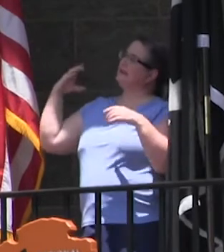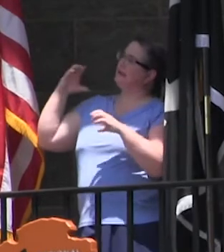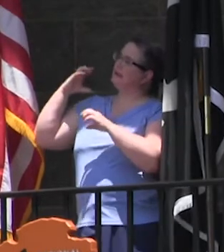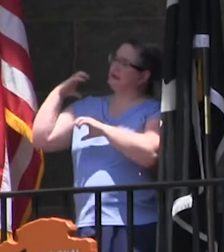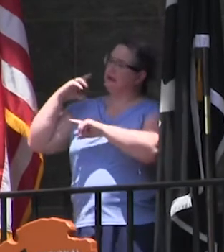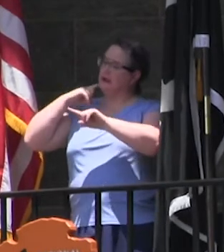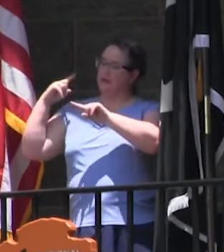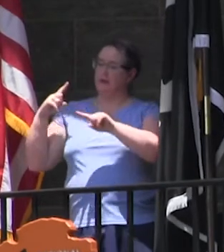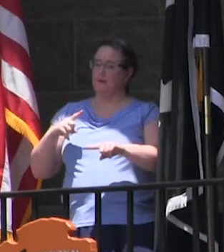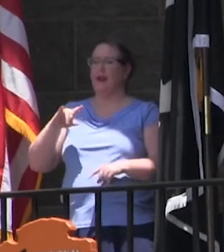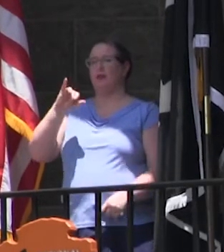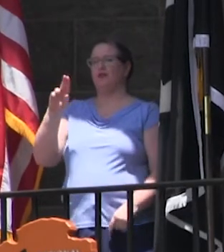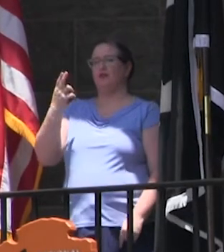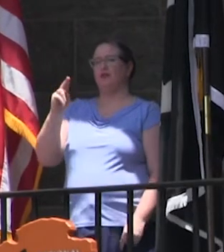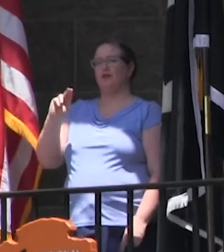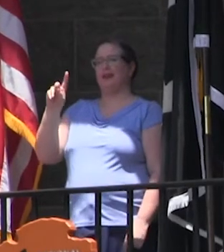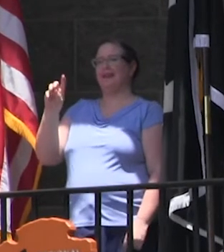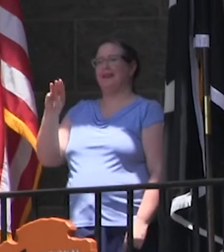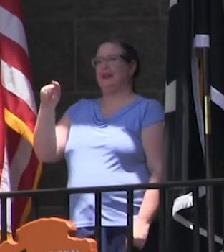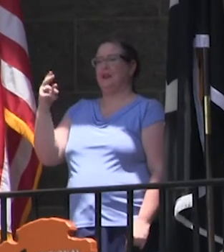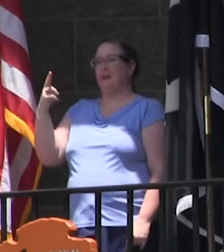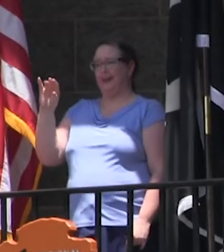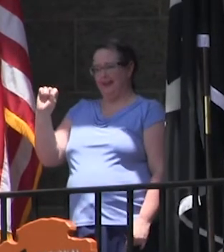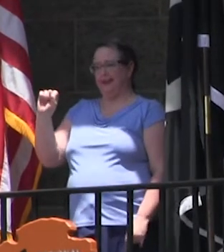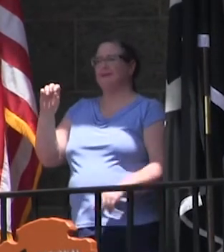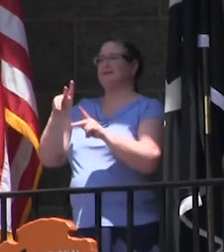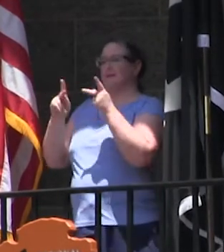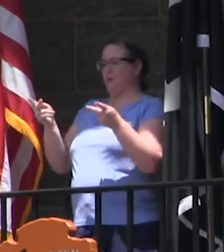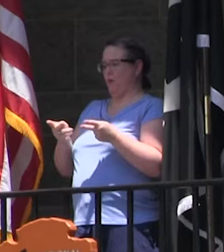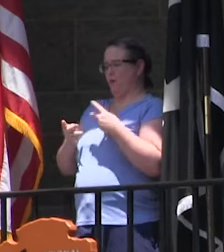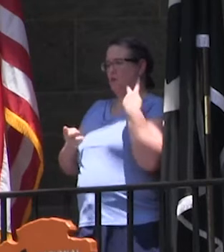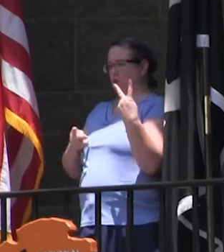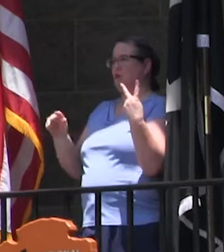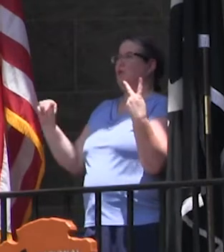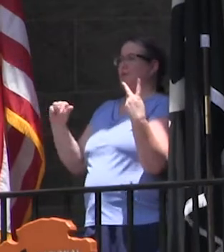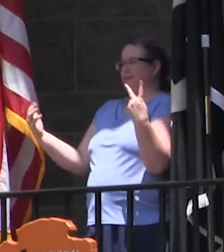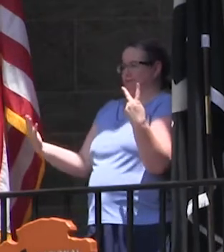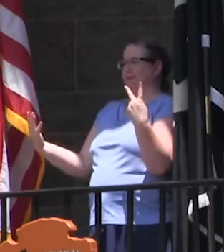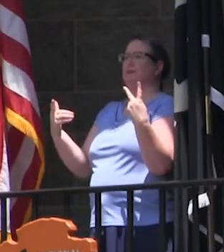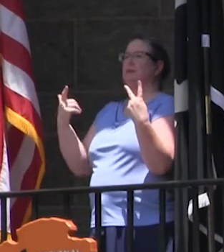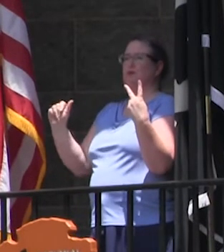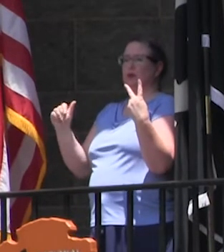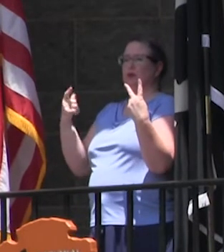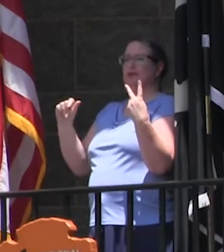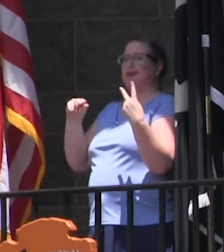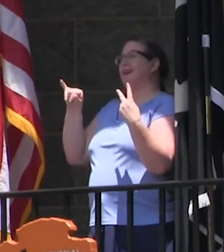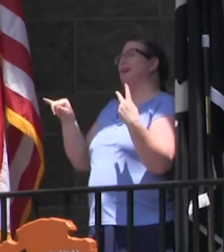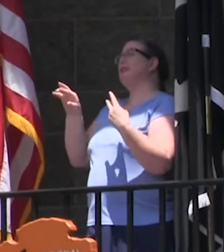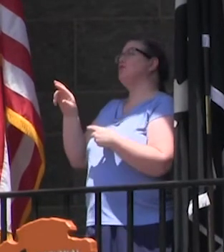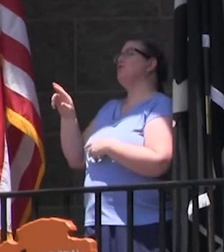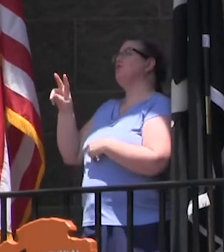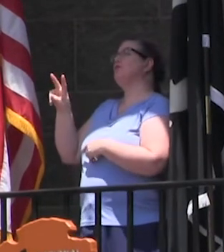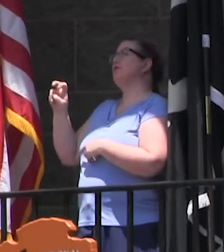Legion John D. Mathis Post 2 in Americus, Georgia, and the Junior Vice Commander of the